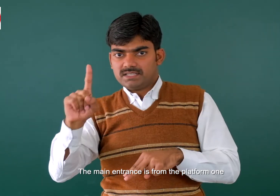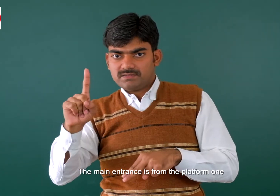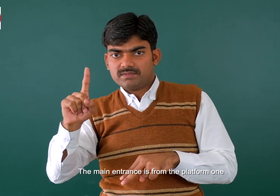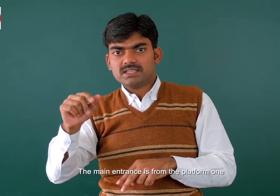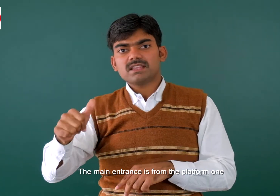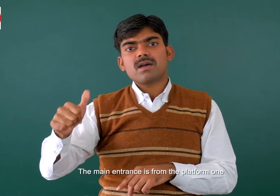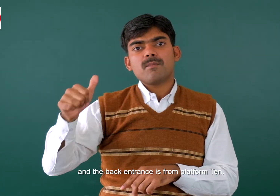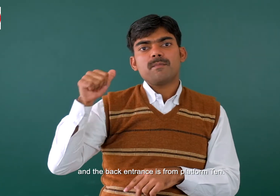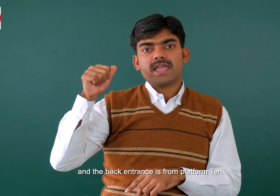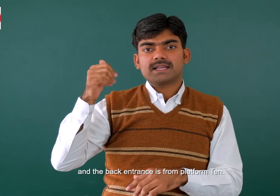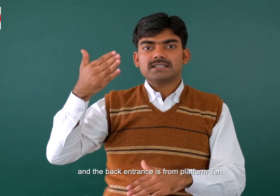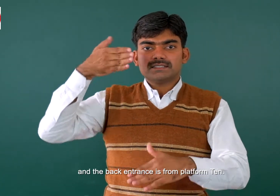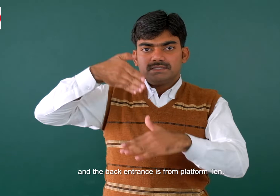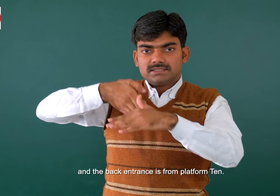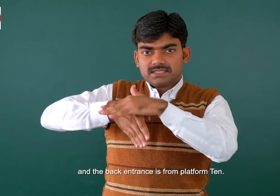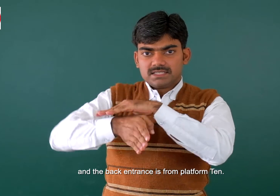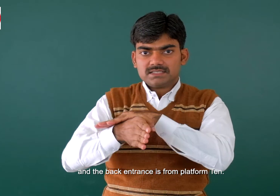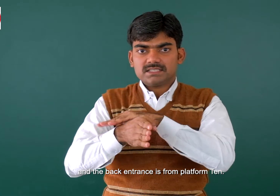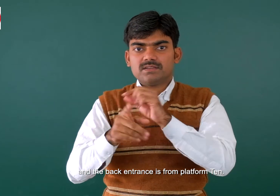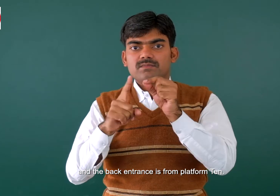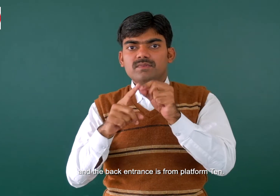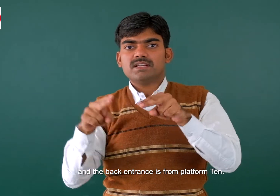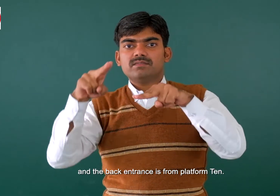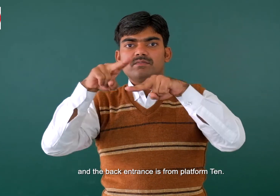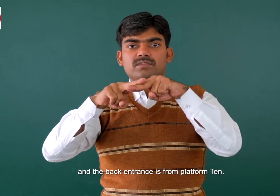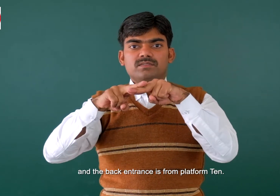1 and the back entrance is from platform 10.